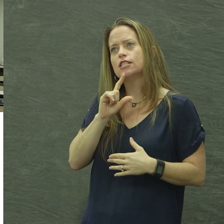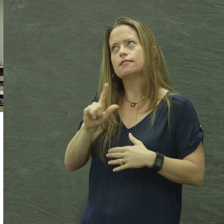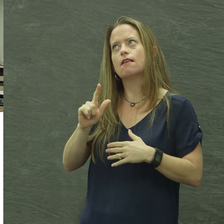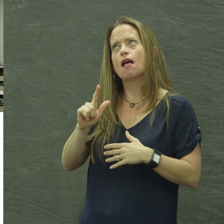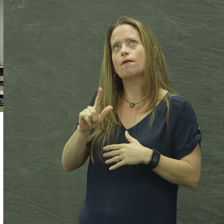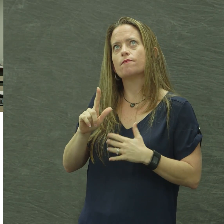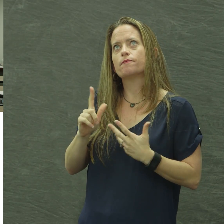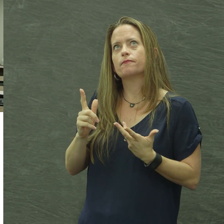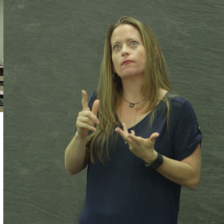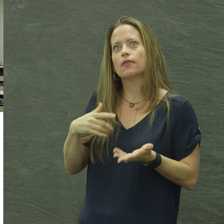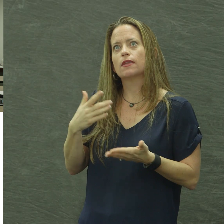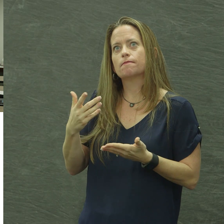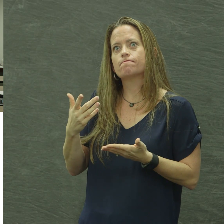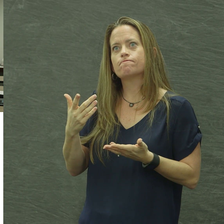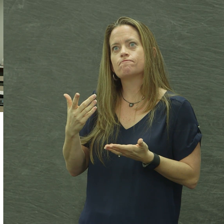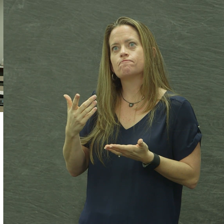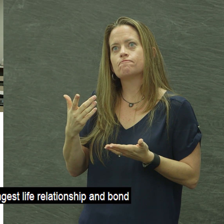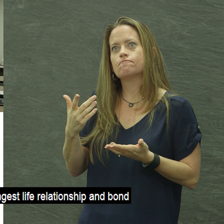longest